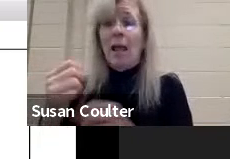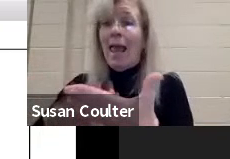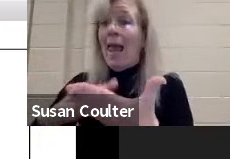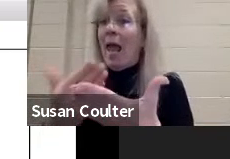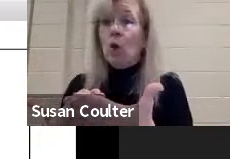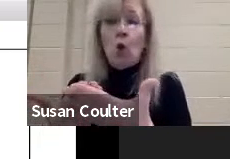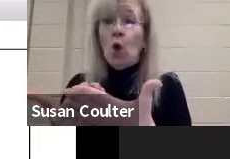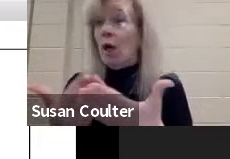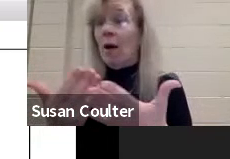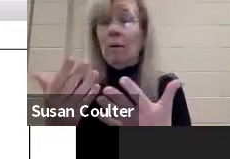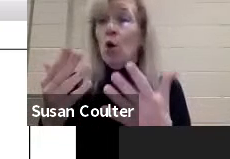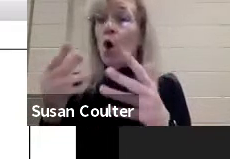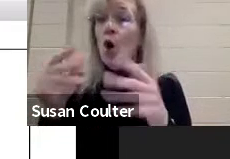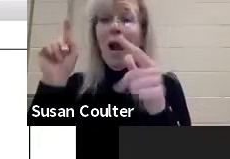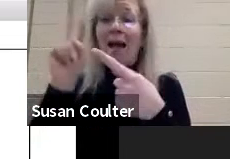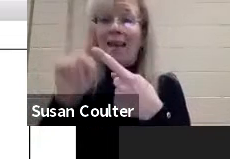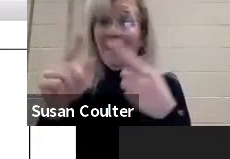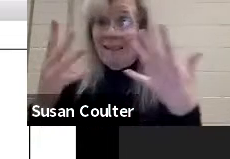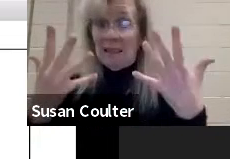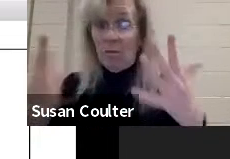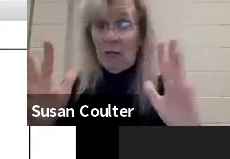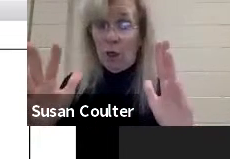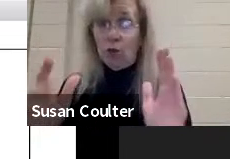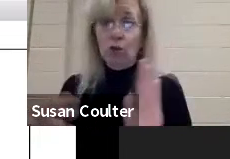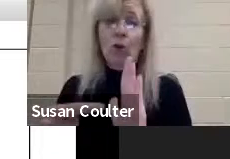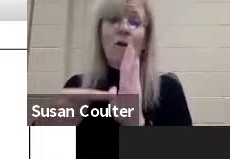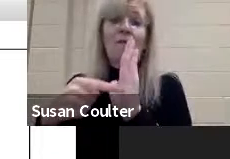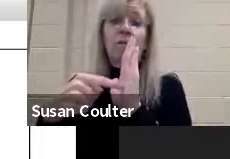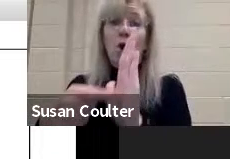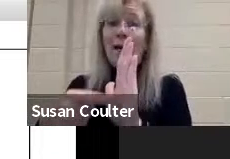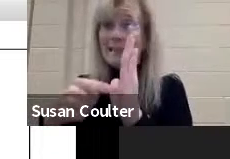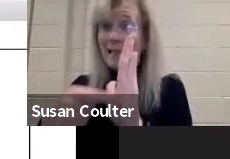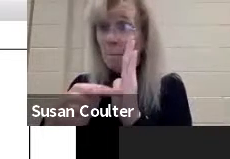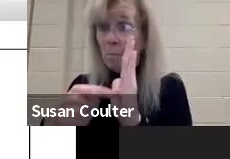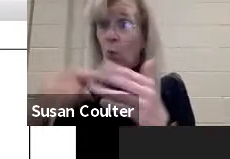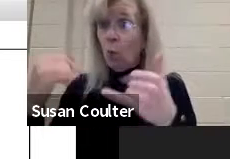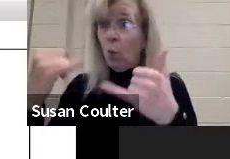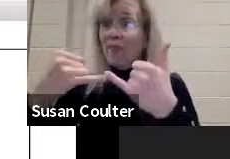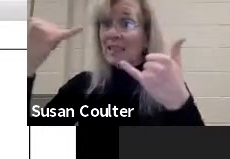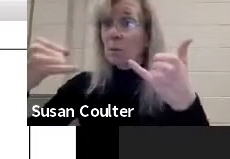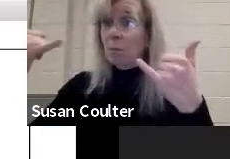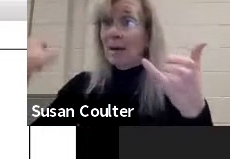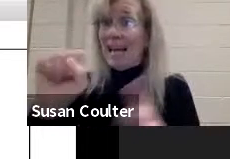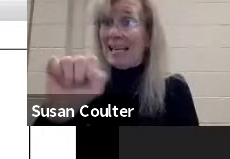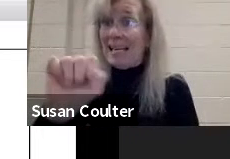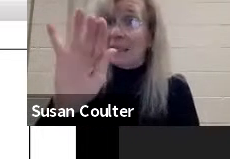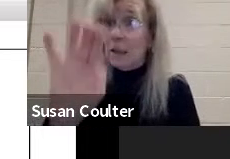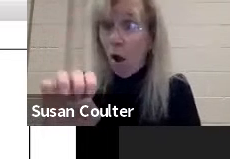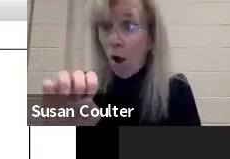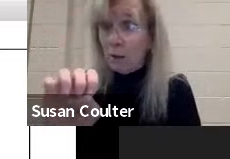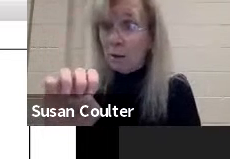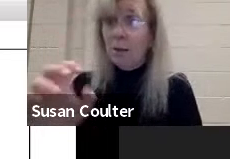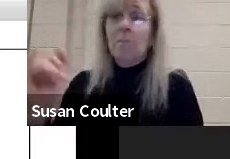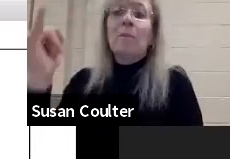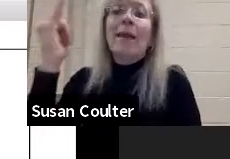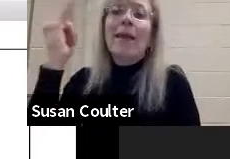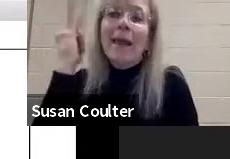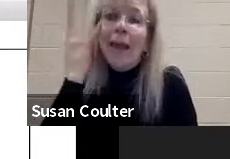it, and cook until it's finished. For example, with spaghetti